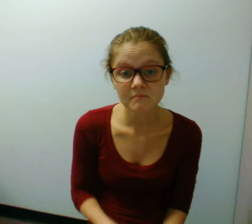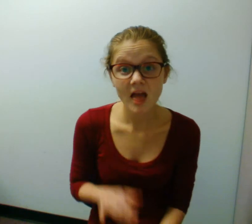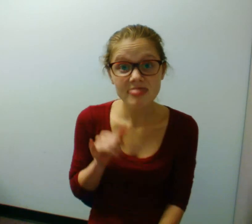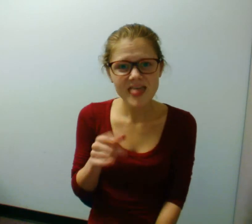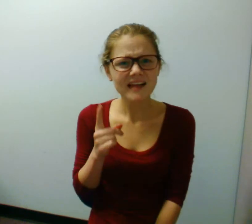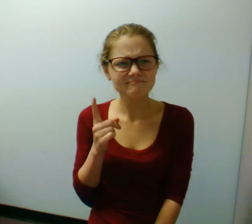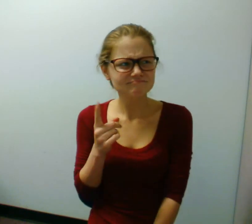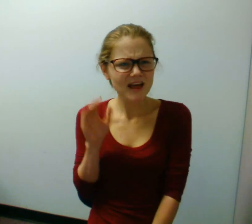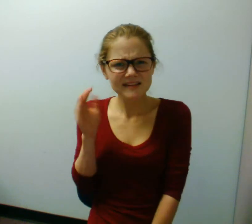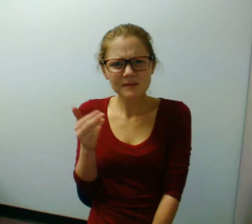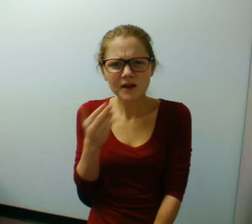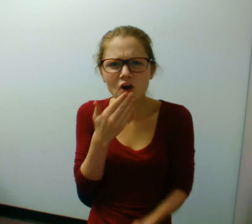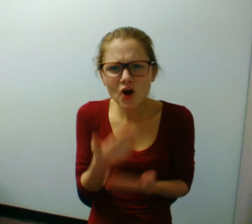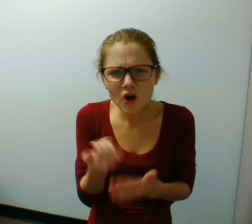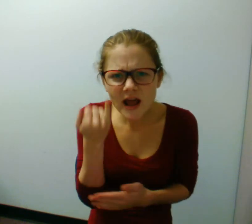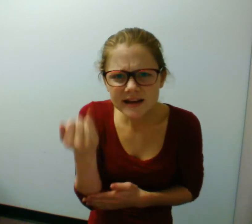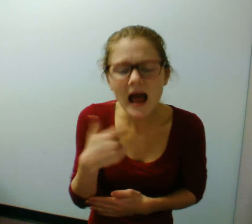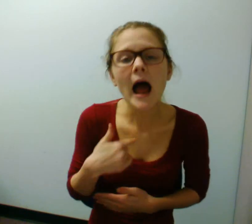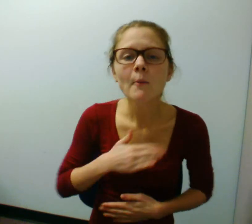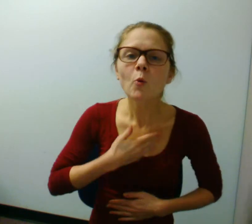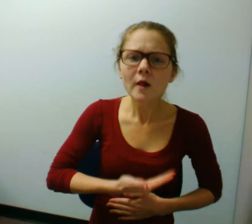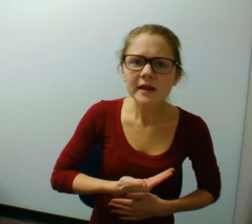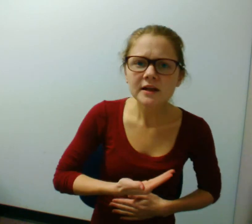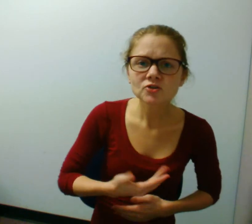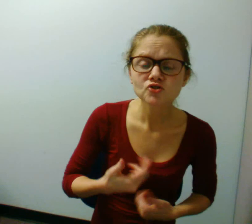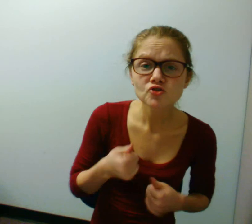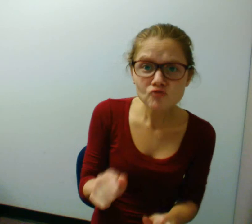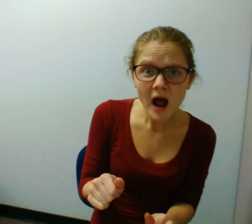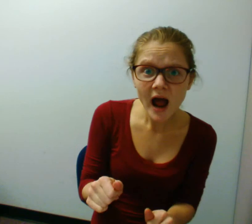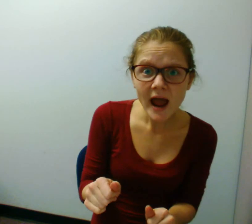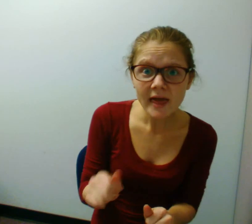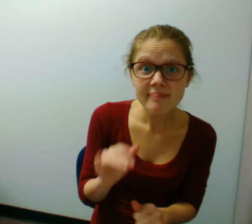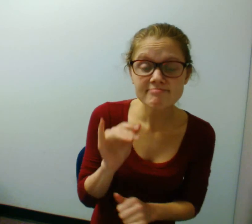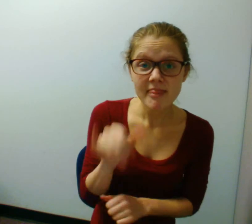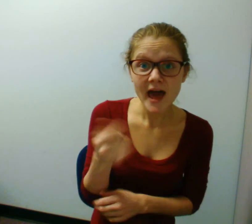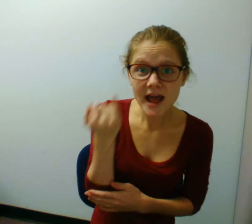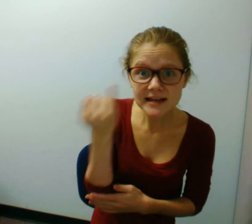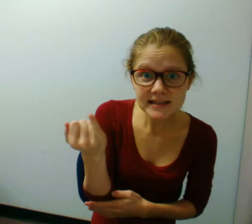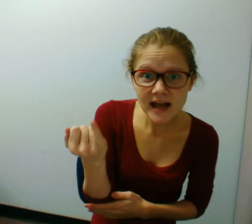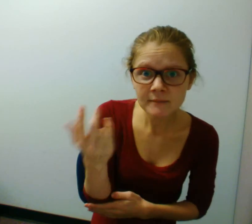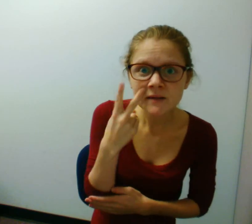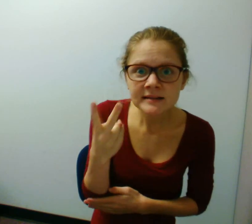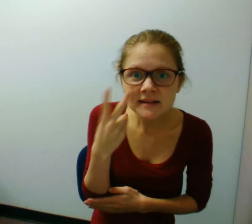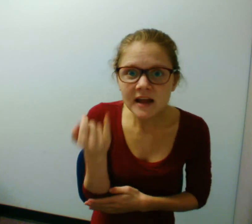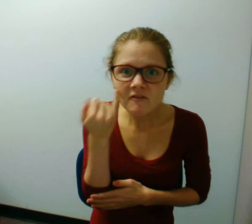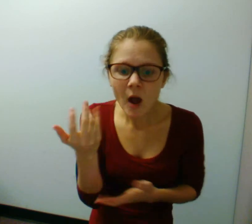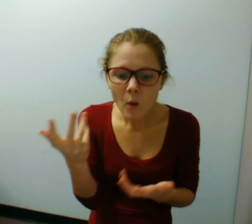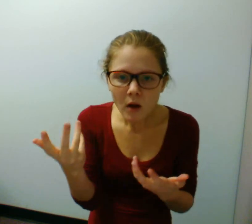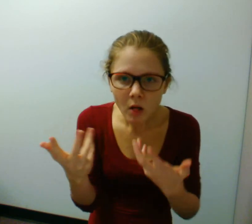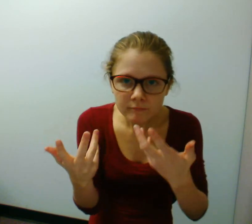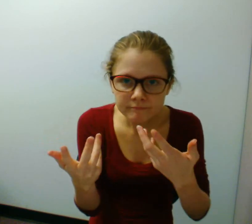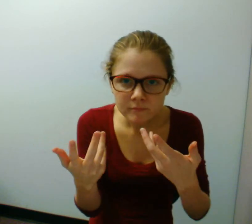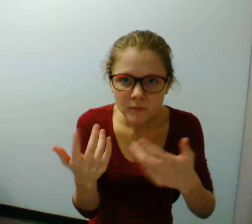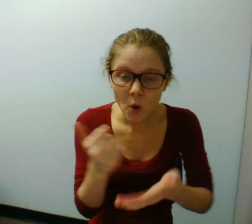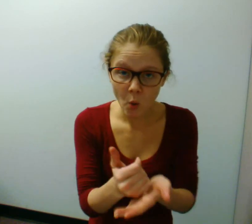good idea to me. I'm willing to try that to see if that will work. I'm